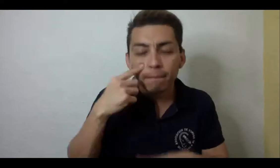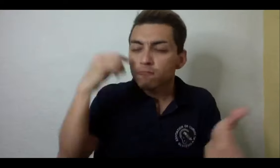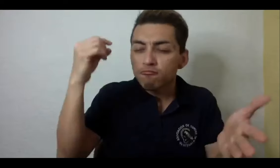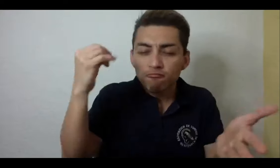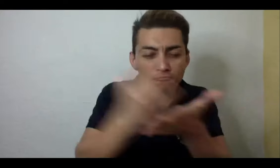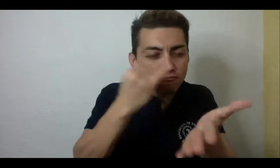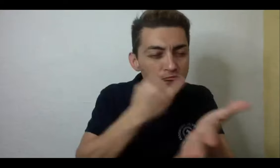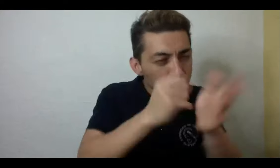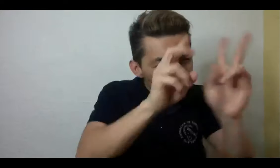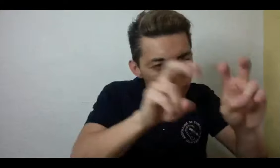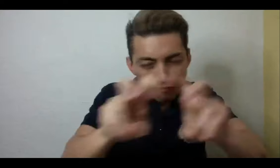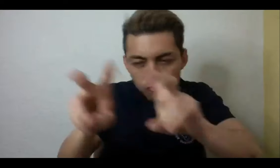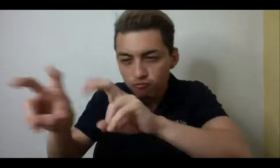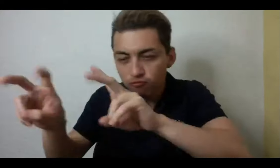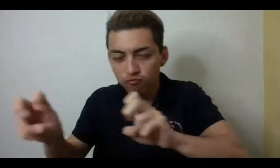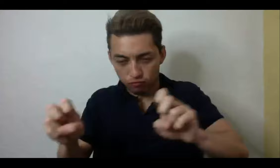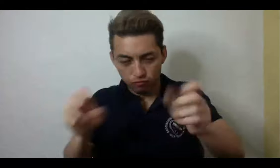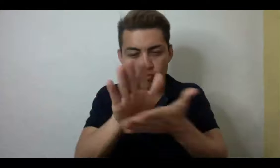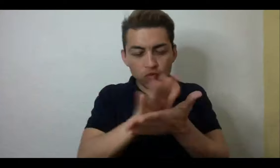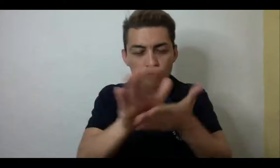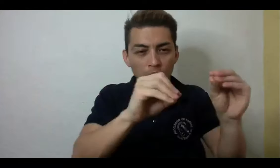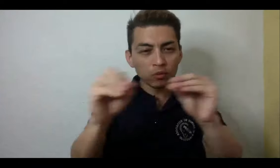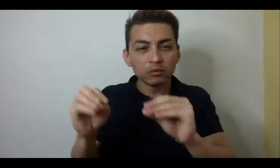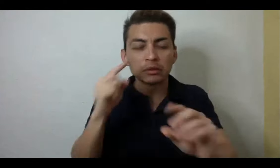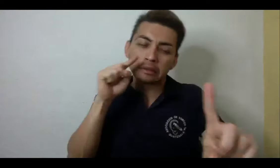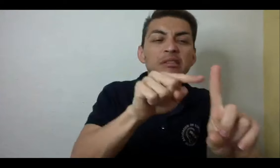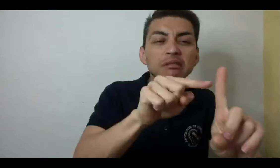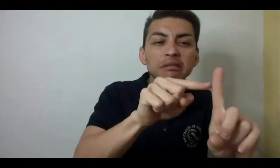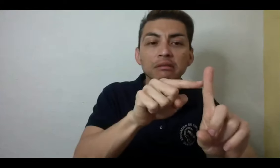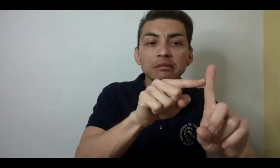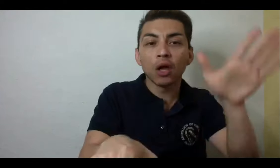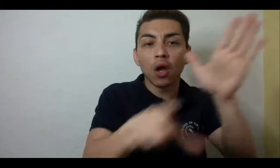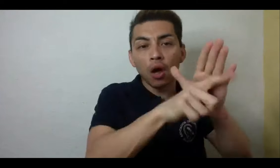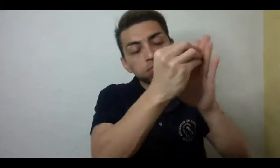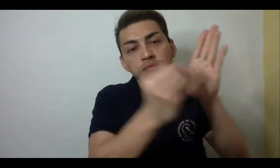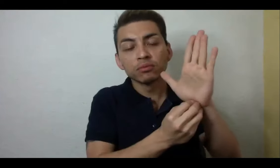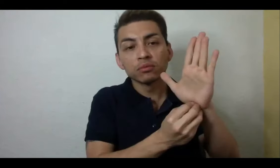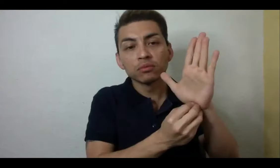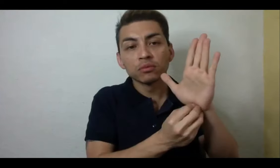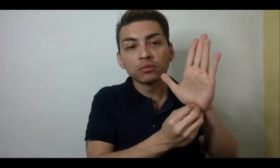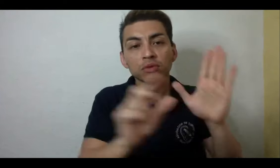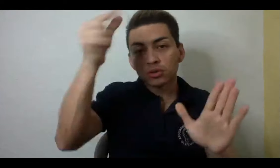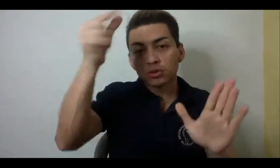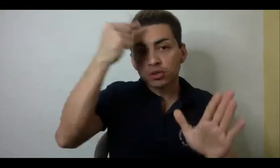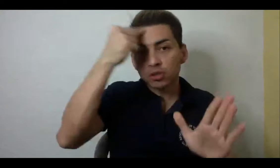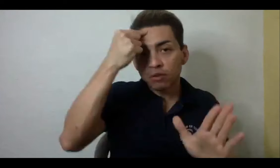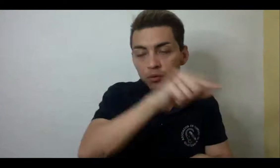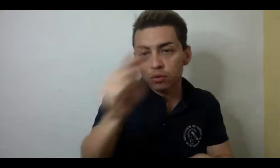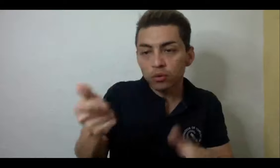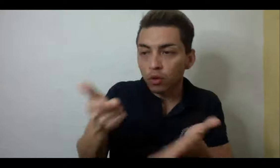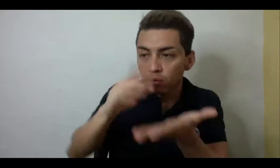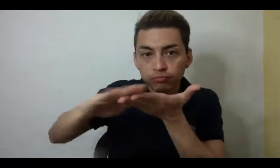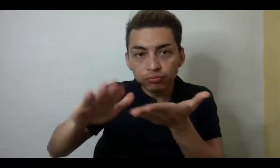of view of legal and policy frameworks, governance and financing, curriculum and teaching